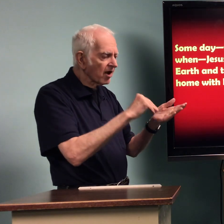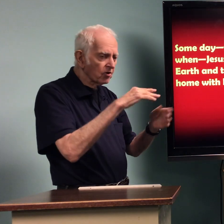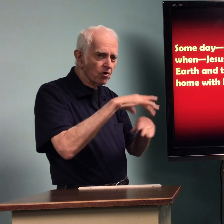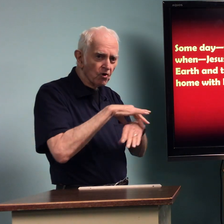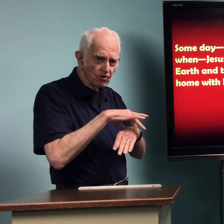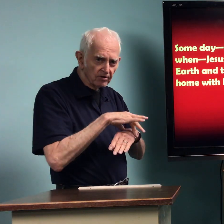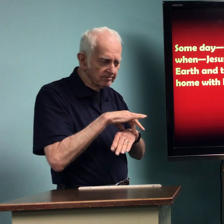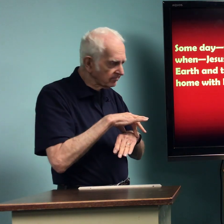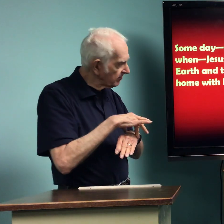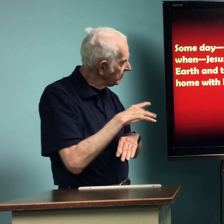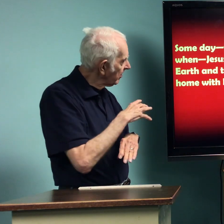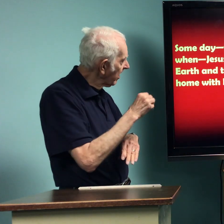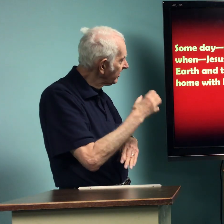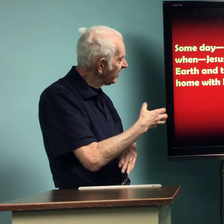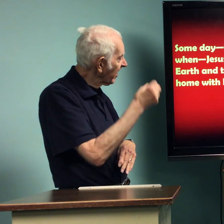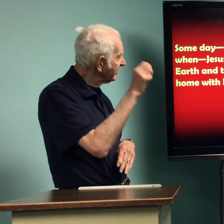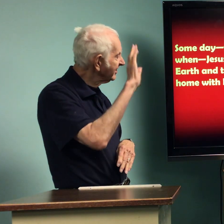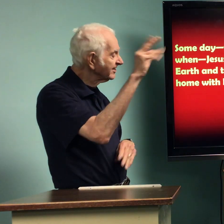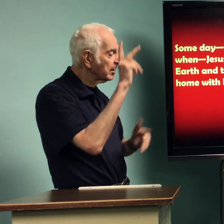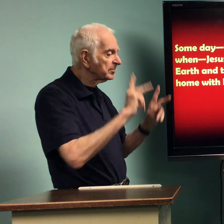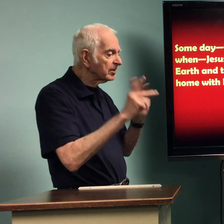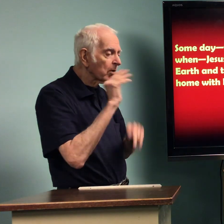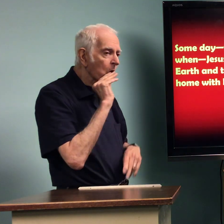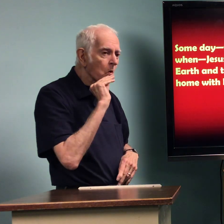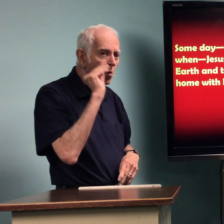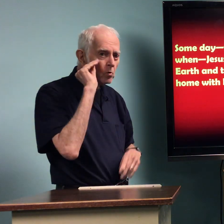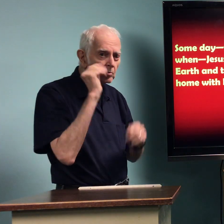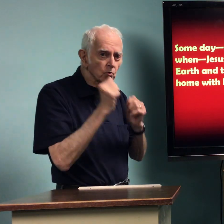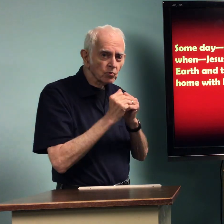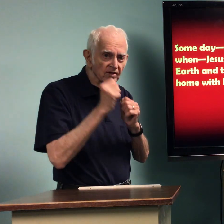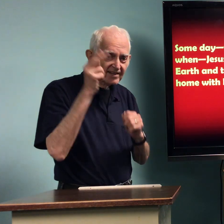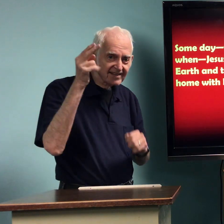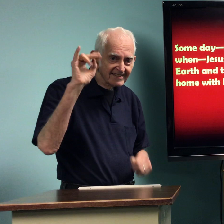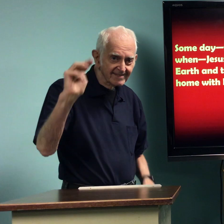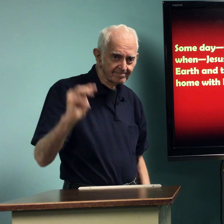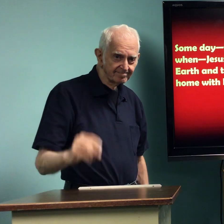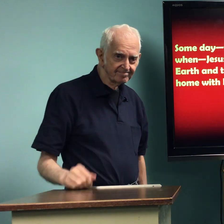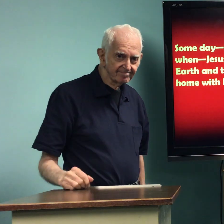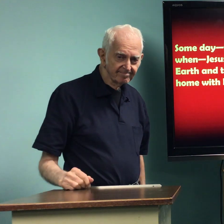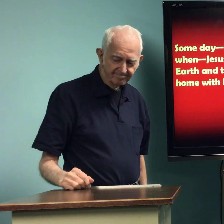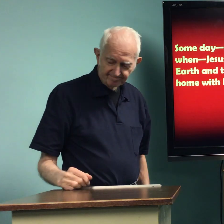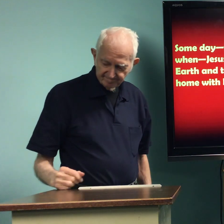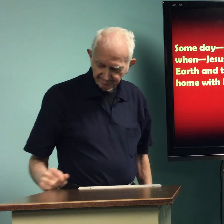earth and take back his people, or take his people home with him.